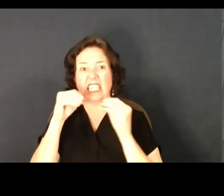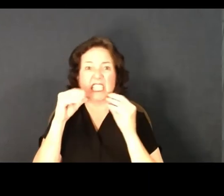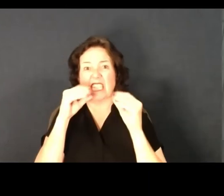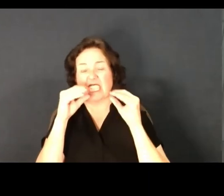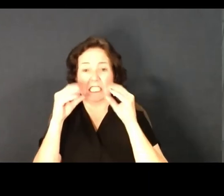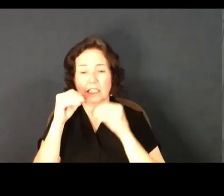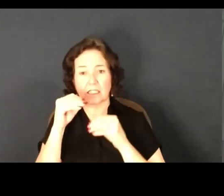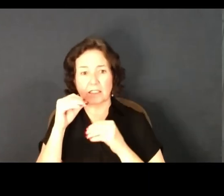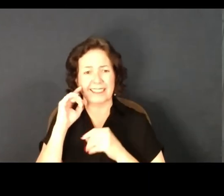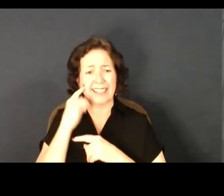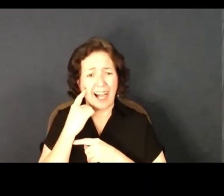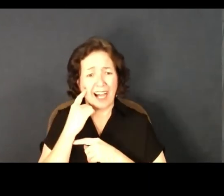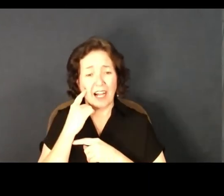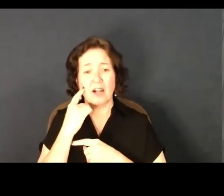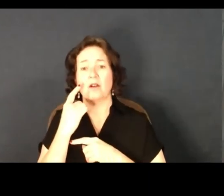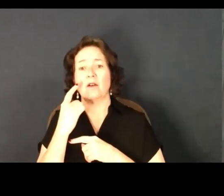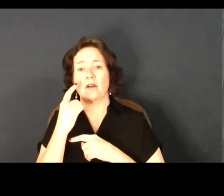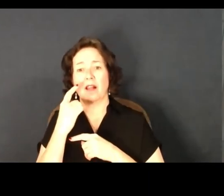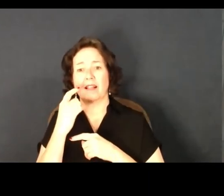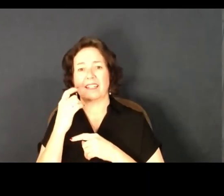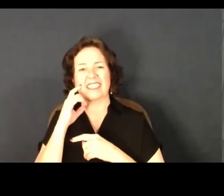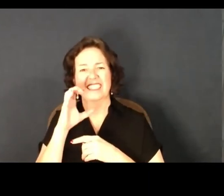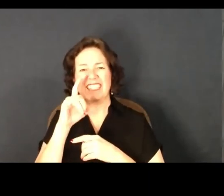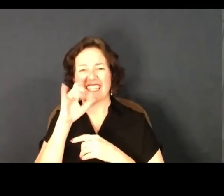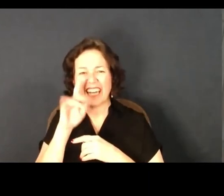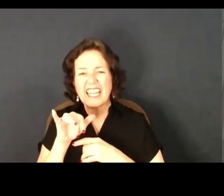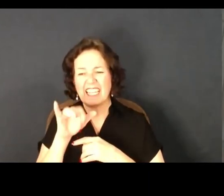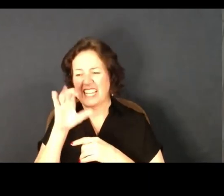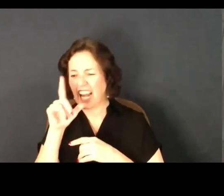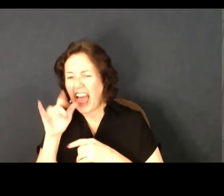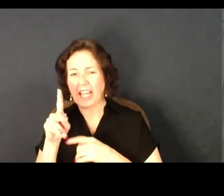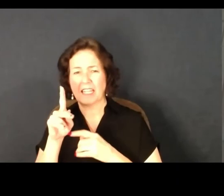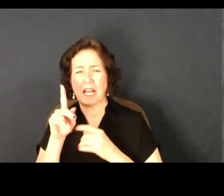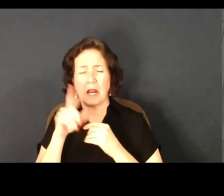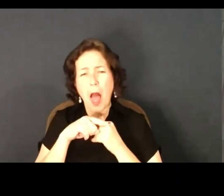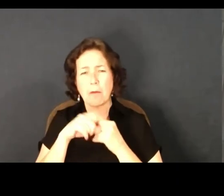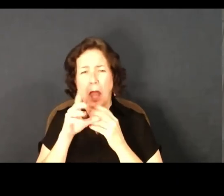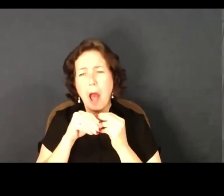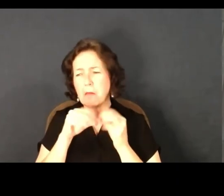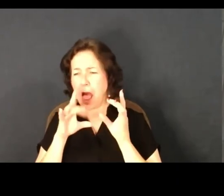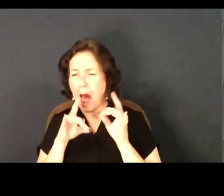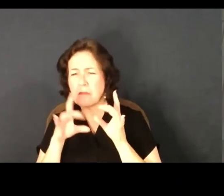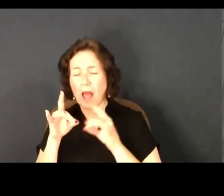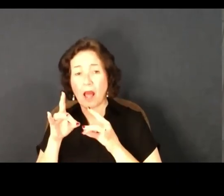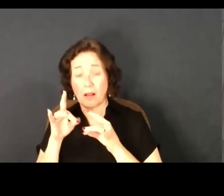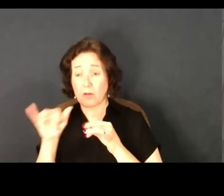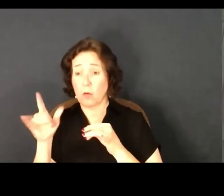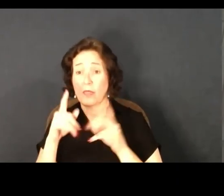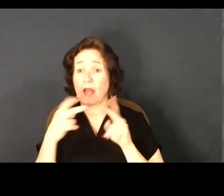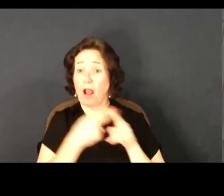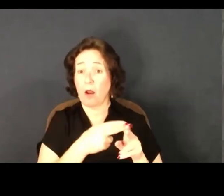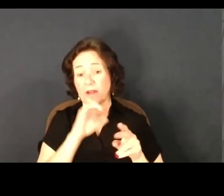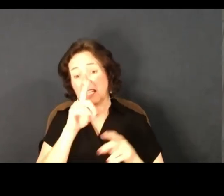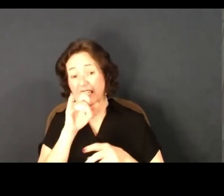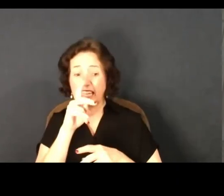away. It was clickety-clack, clickety-clack, clickety-clack bones. That's what they called him,